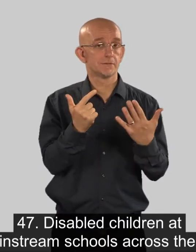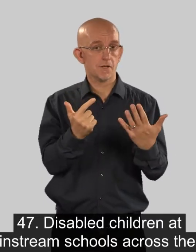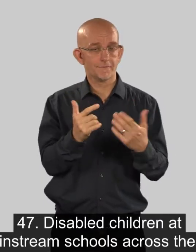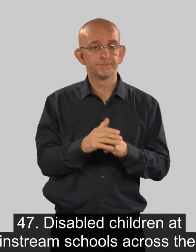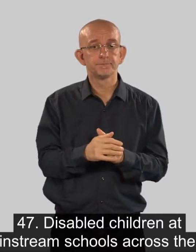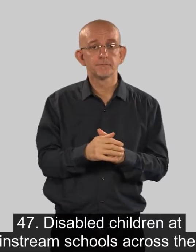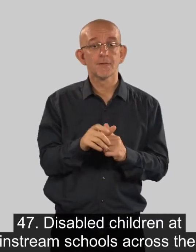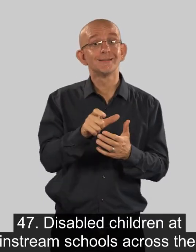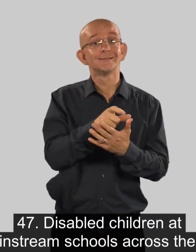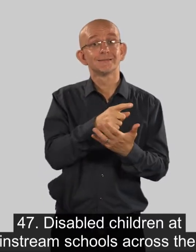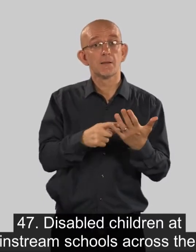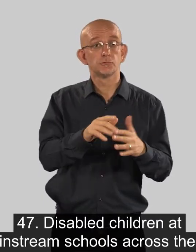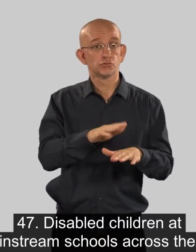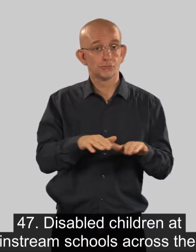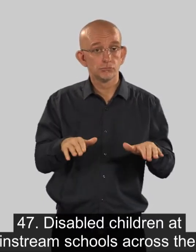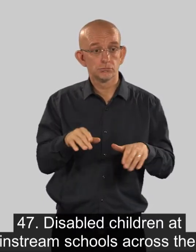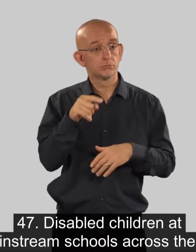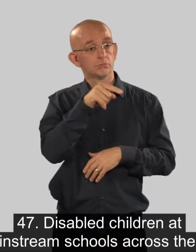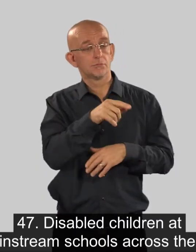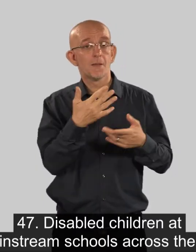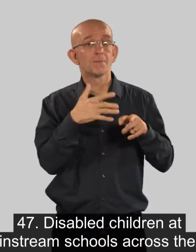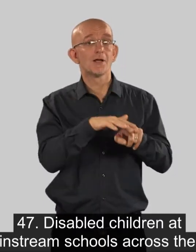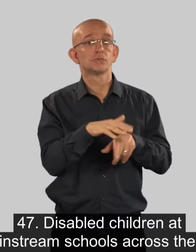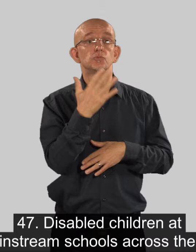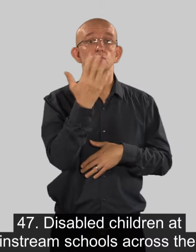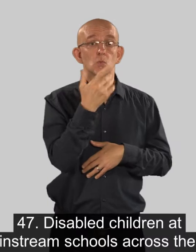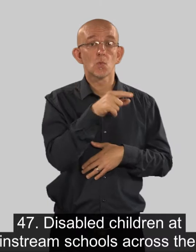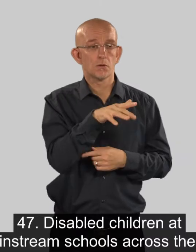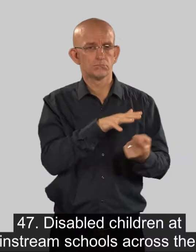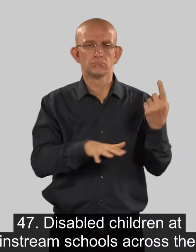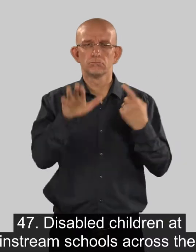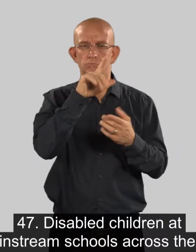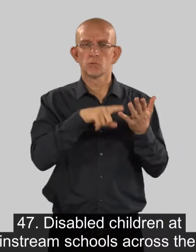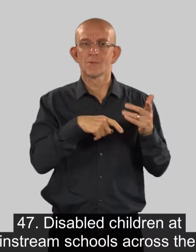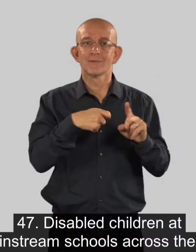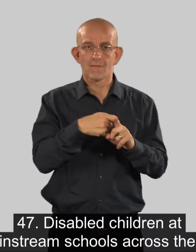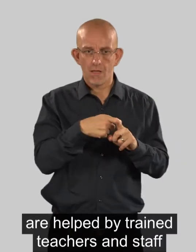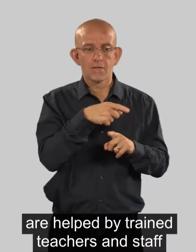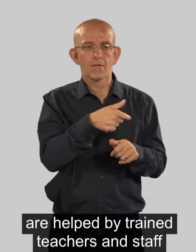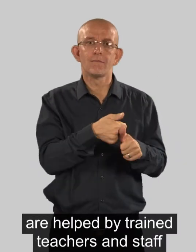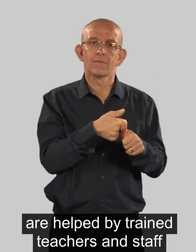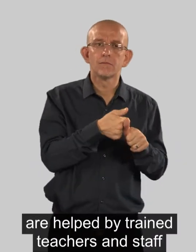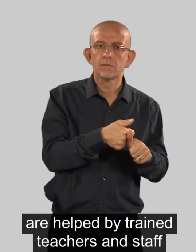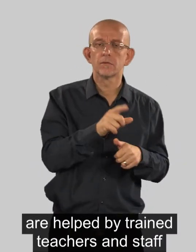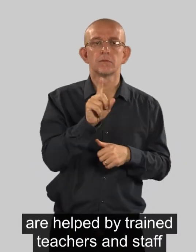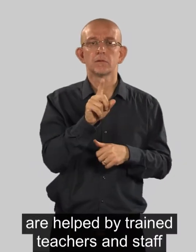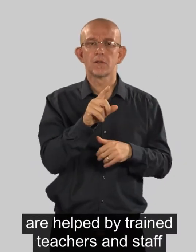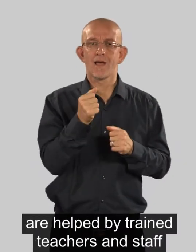47. Disabled children at mainstream schools across the UK are helped by trained teachers